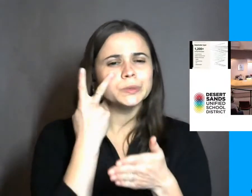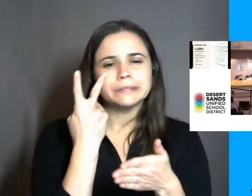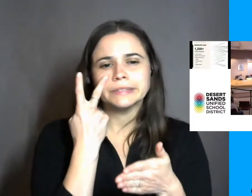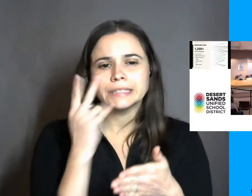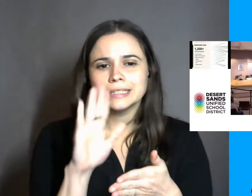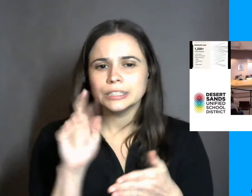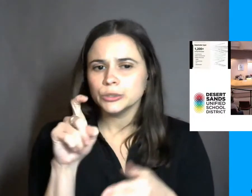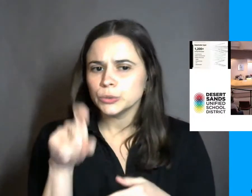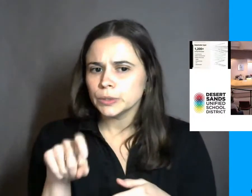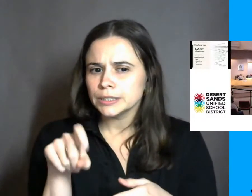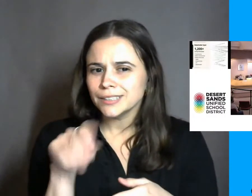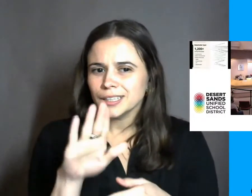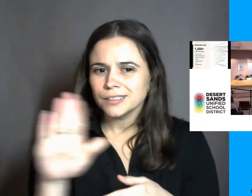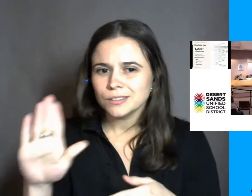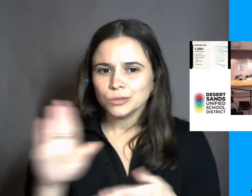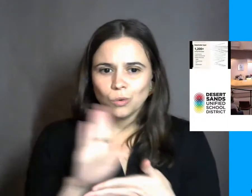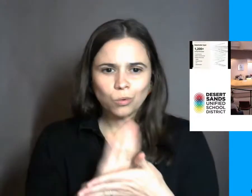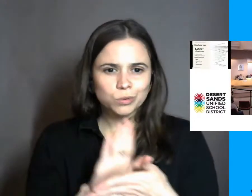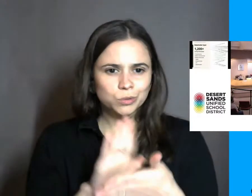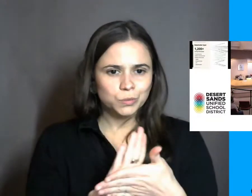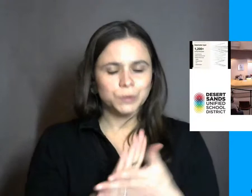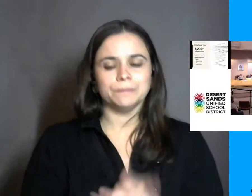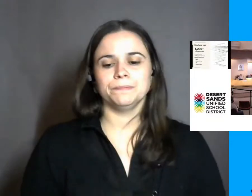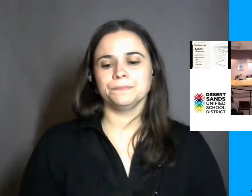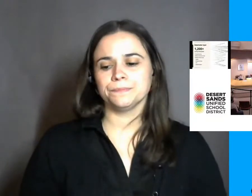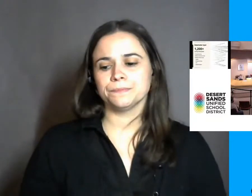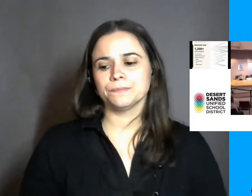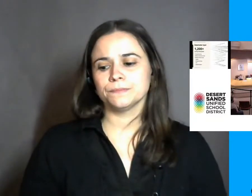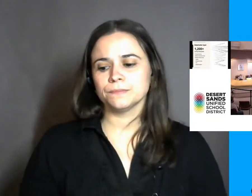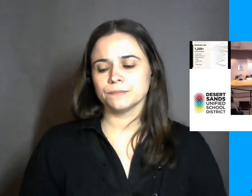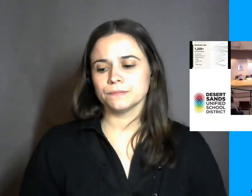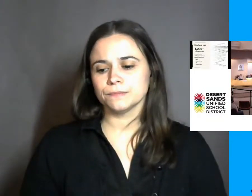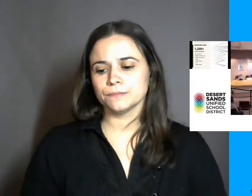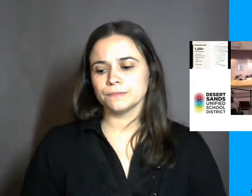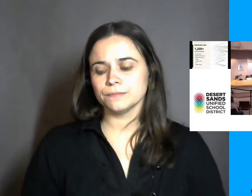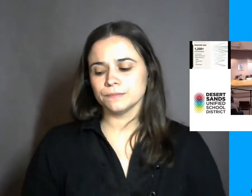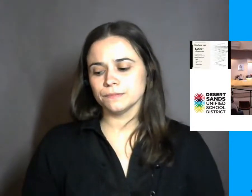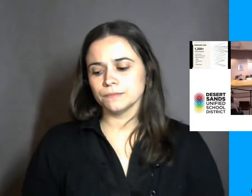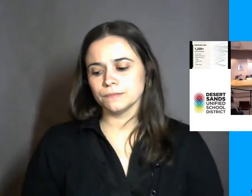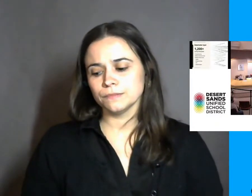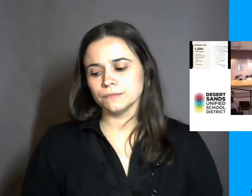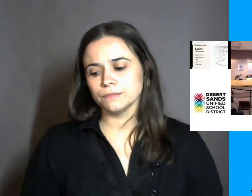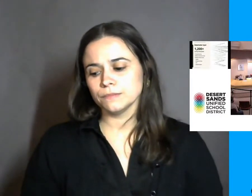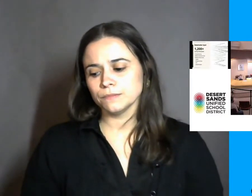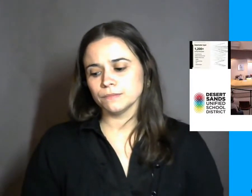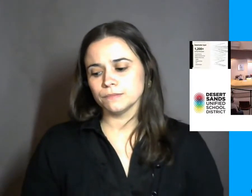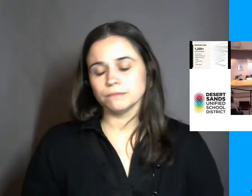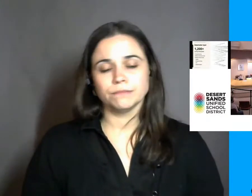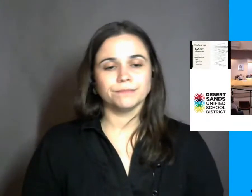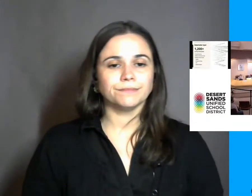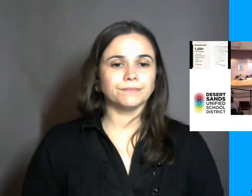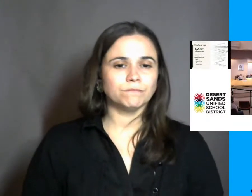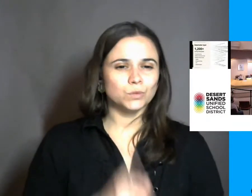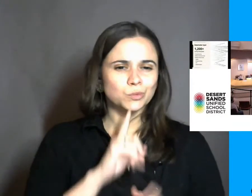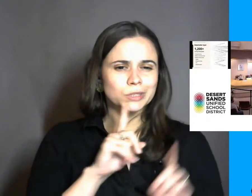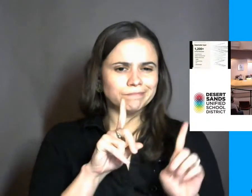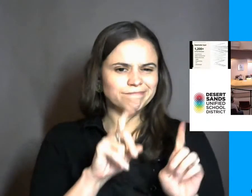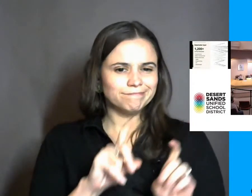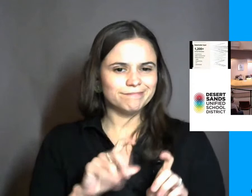at each of those sites, and also how each of the school sites is utilizing the space that they have to implement their